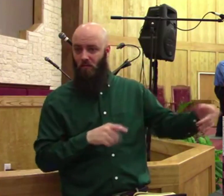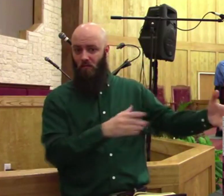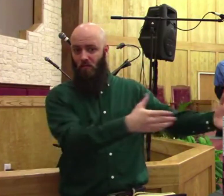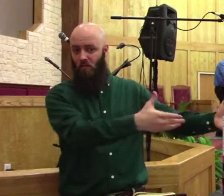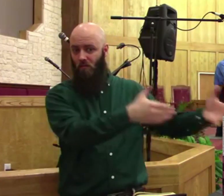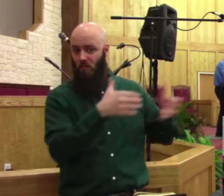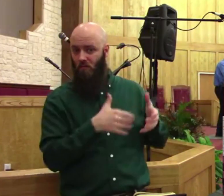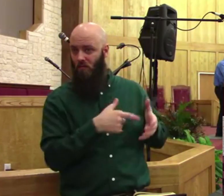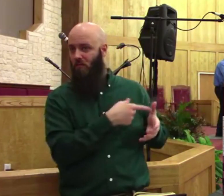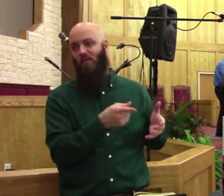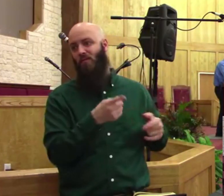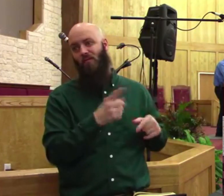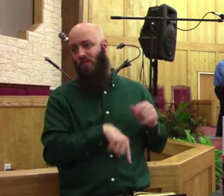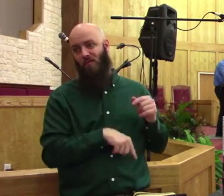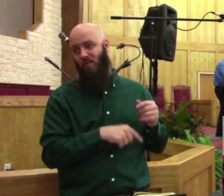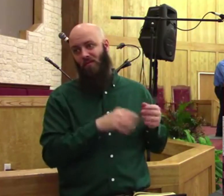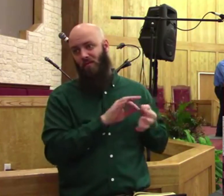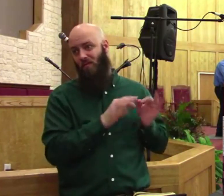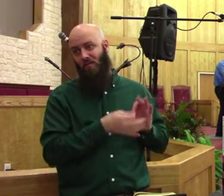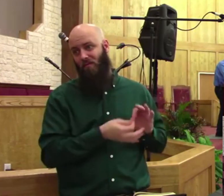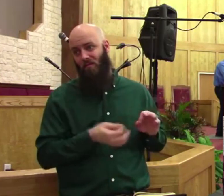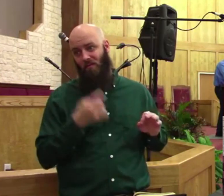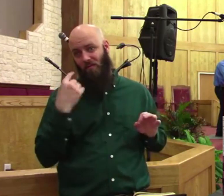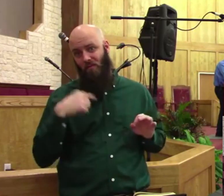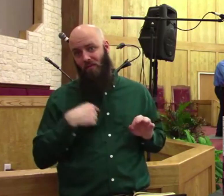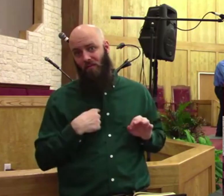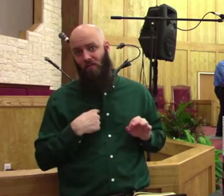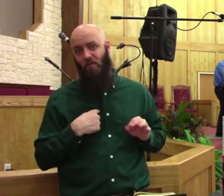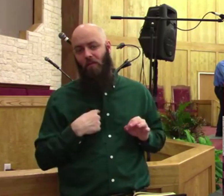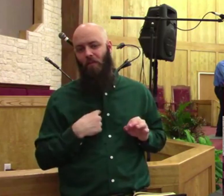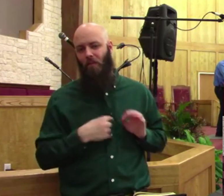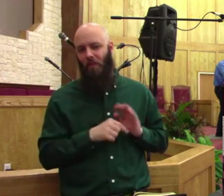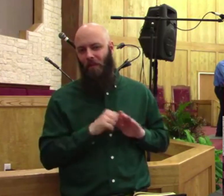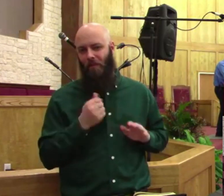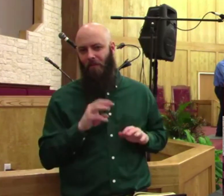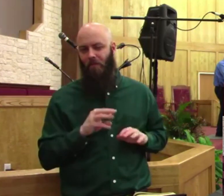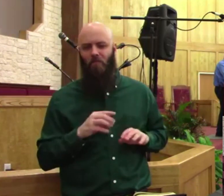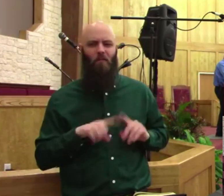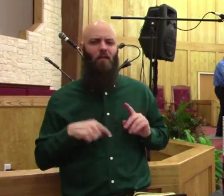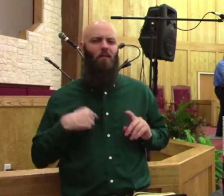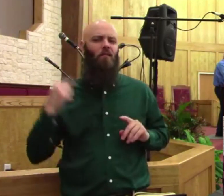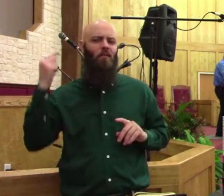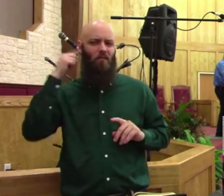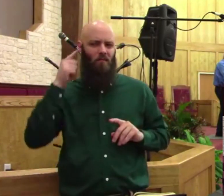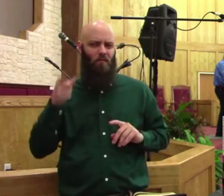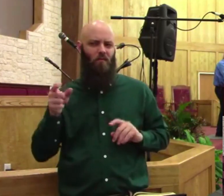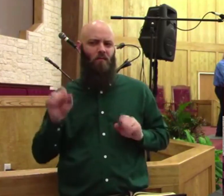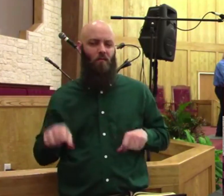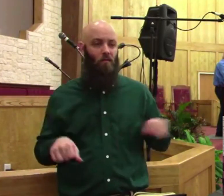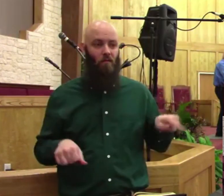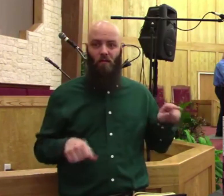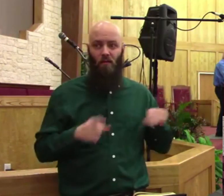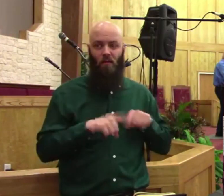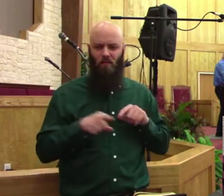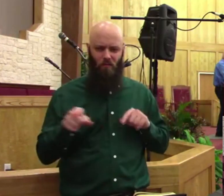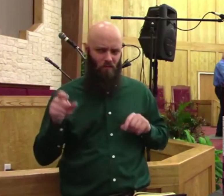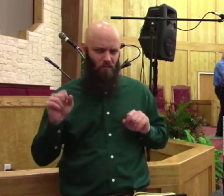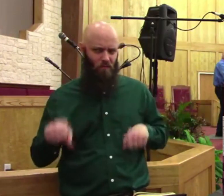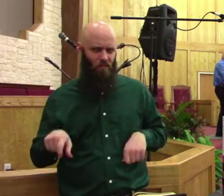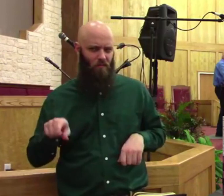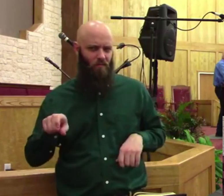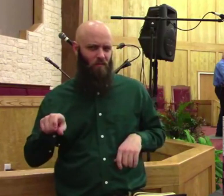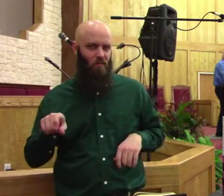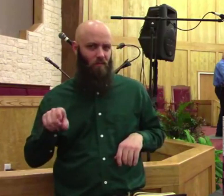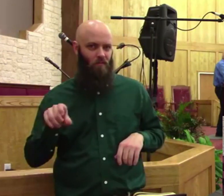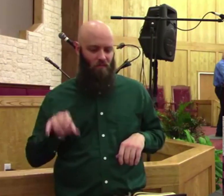they could not. And then verse 16, but I have heard that you can. They cannot, but you can.